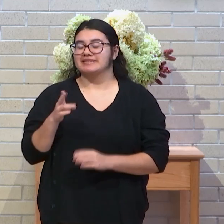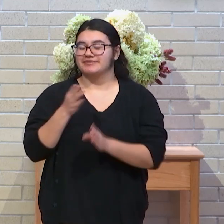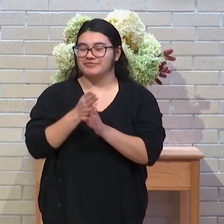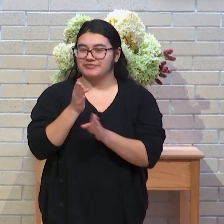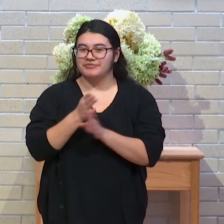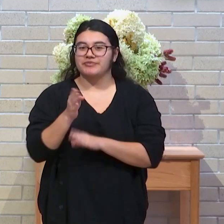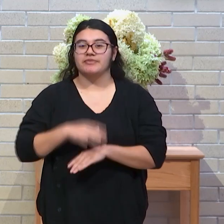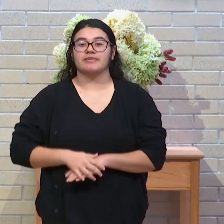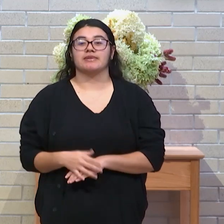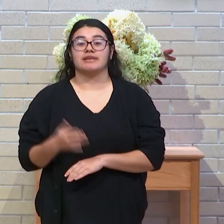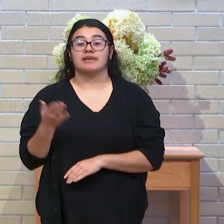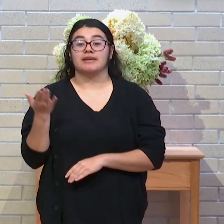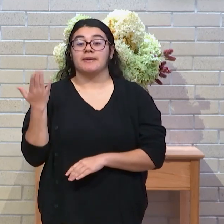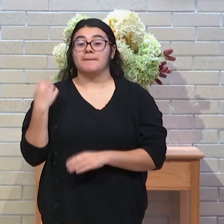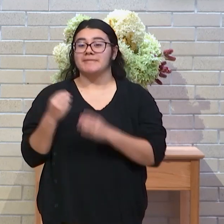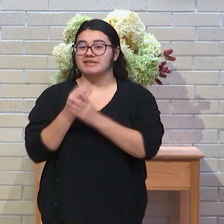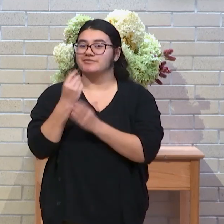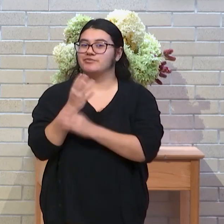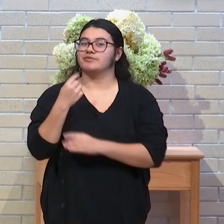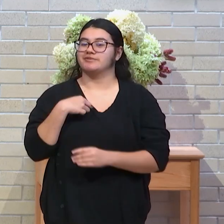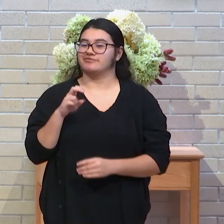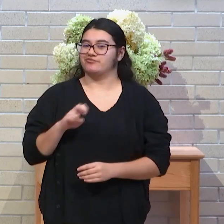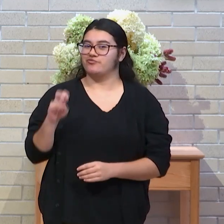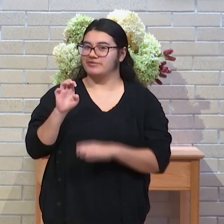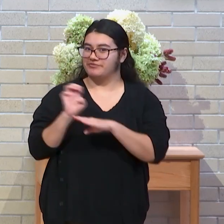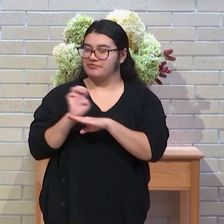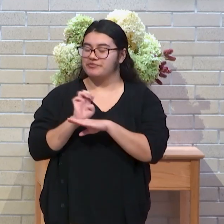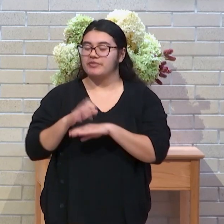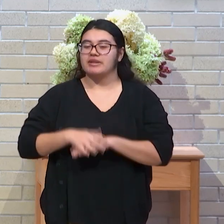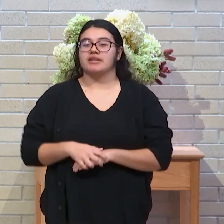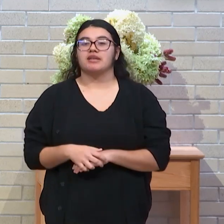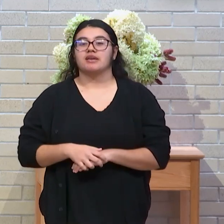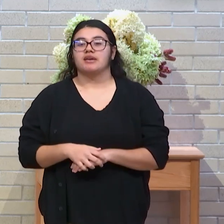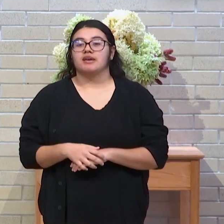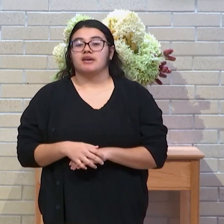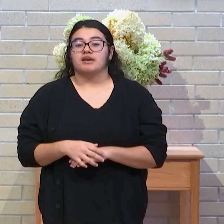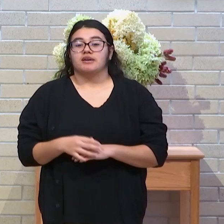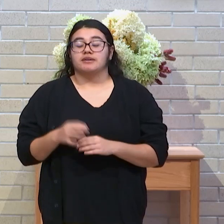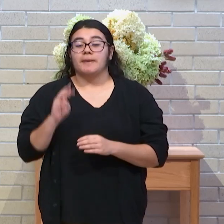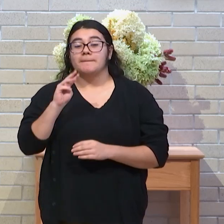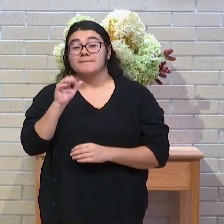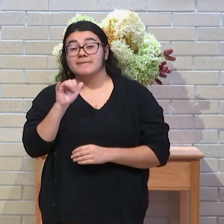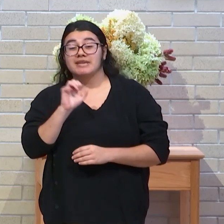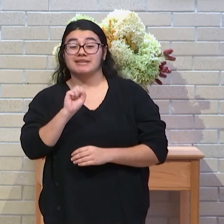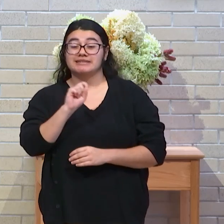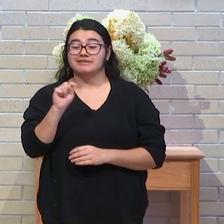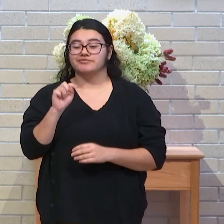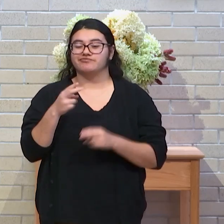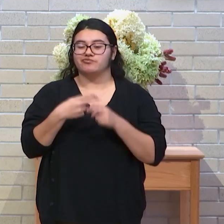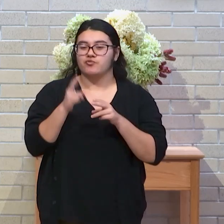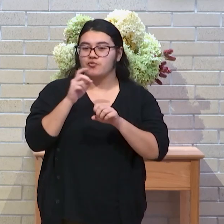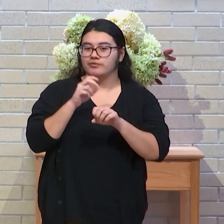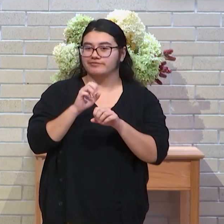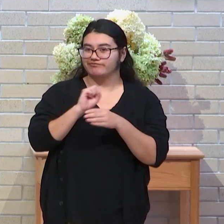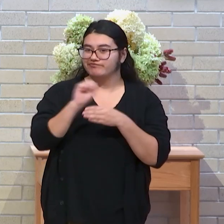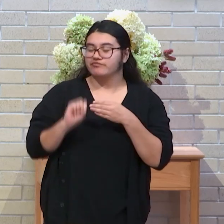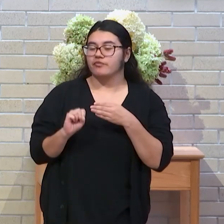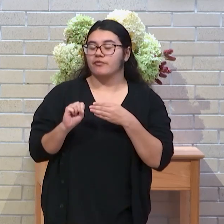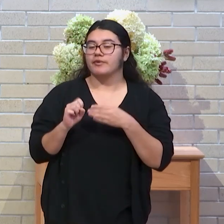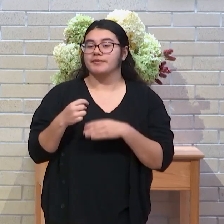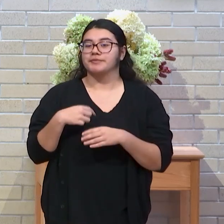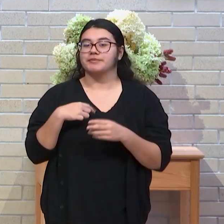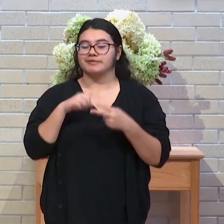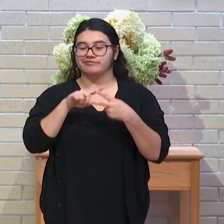spring. I've also done some of the May-term SST options, like service in Texas with Mennonite Disaster Service and